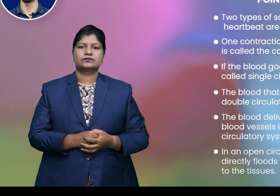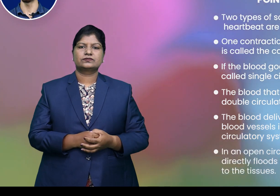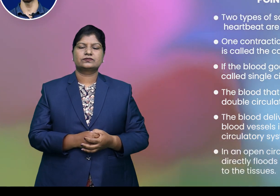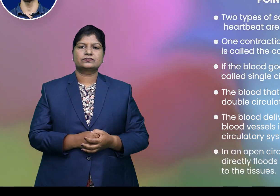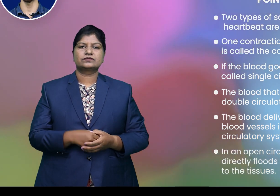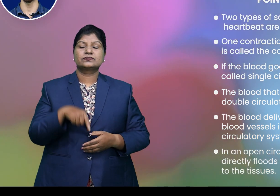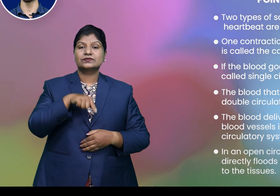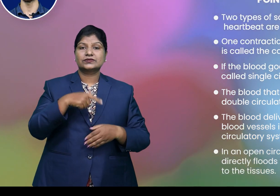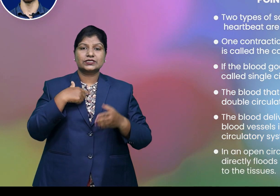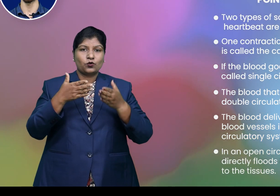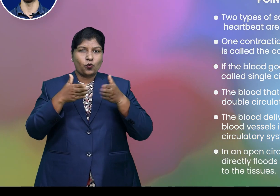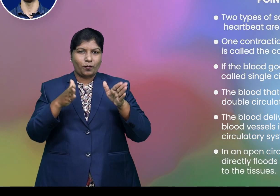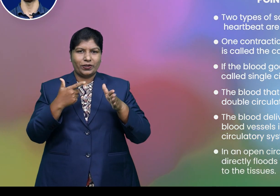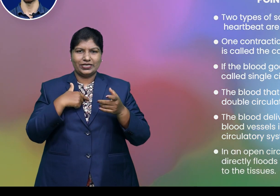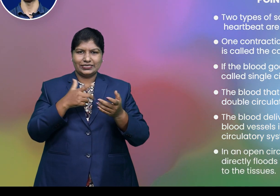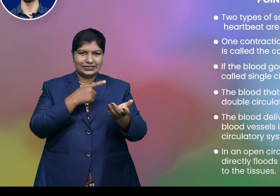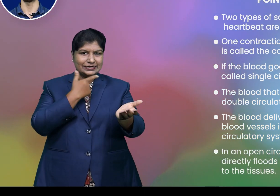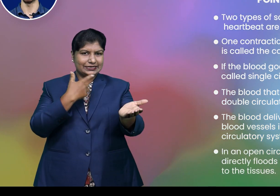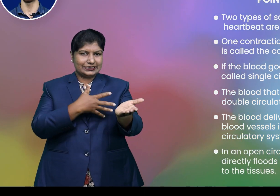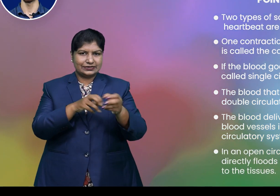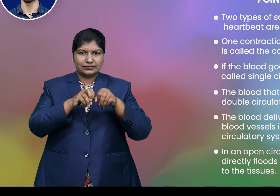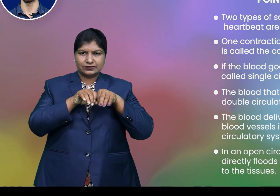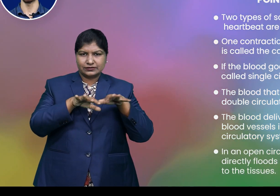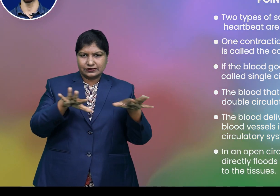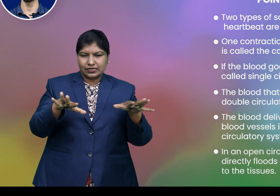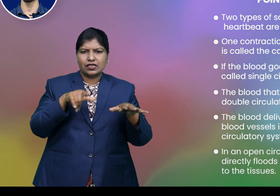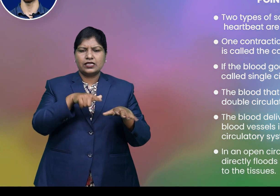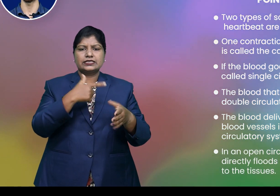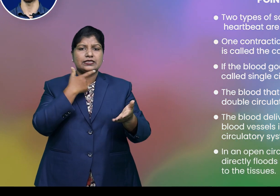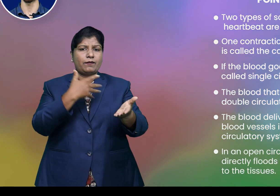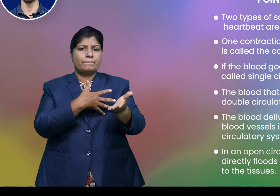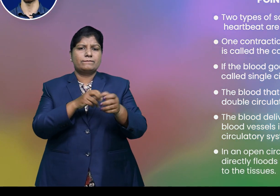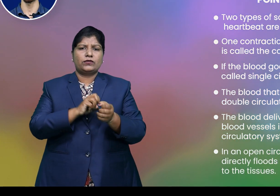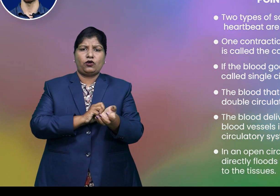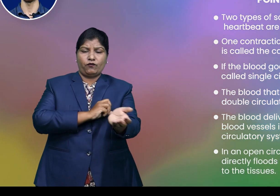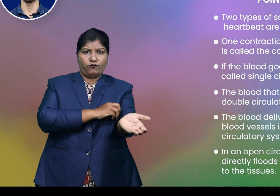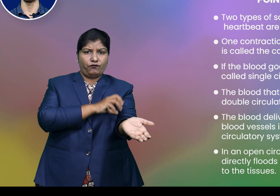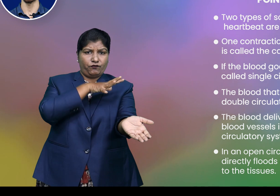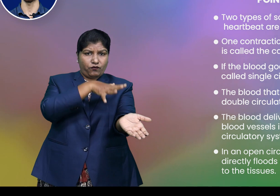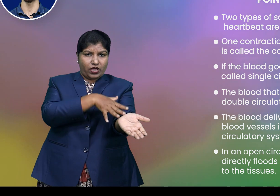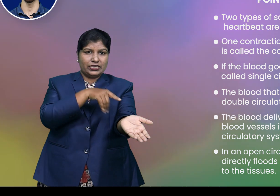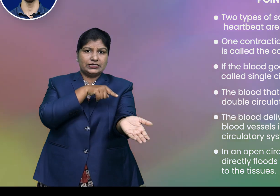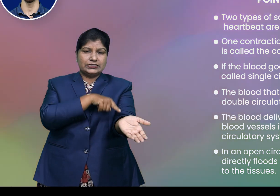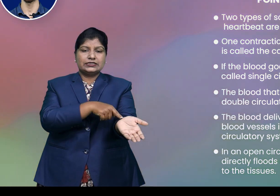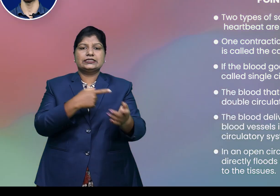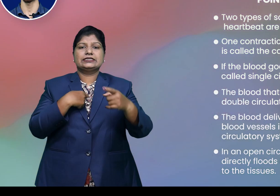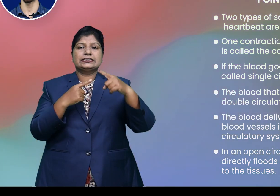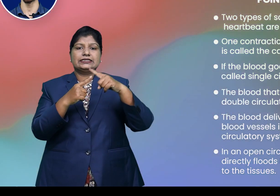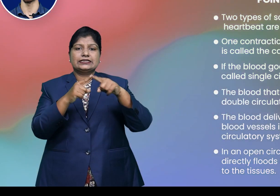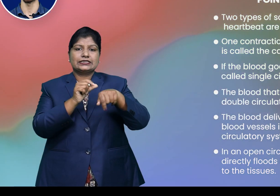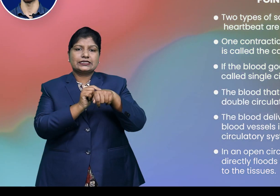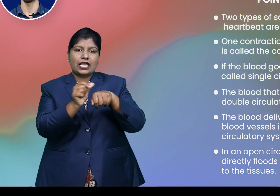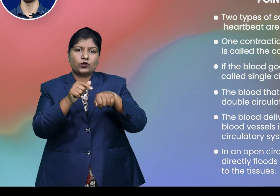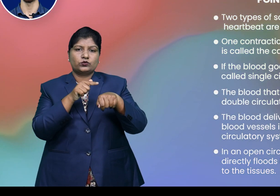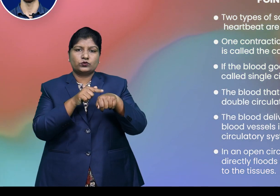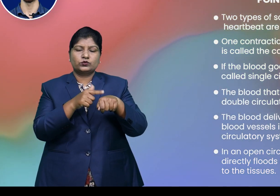In an open circulatory system, the blood directly floods the tissues, supplying nutrients to the